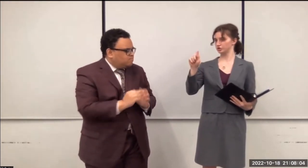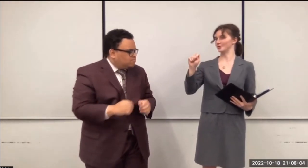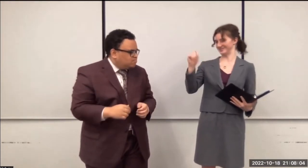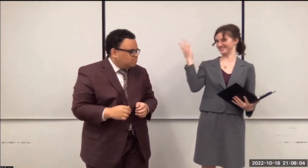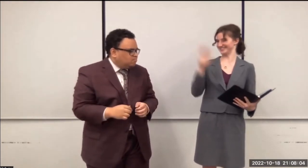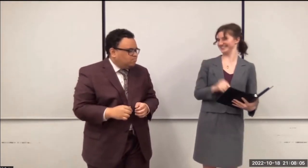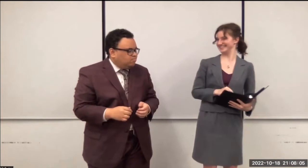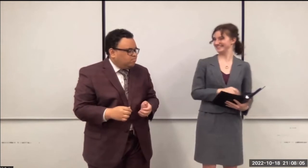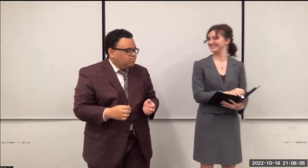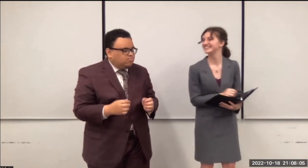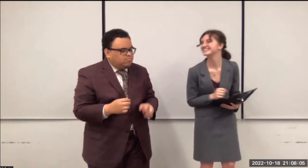Toast.